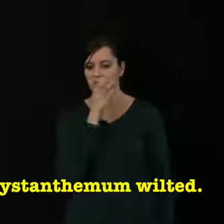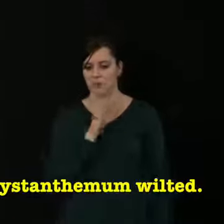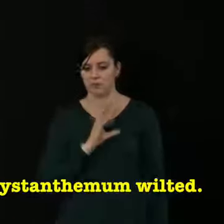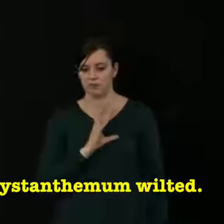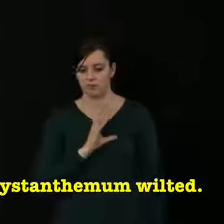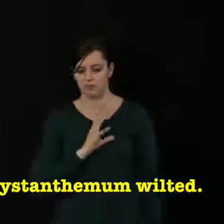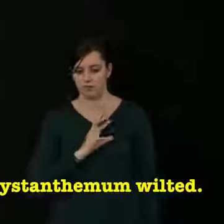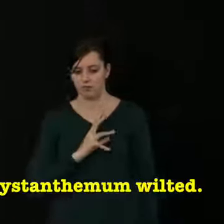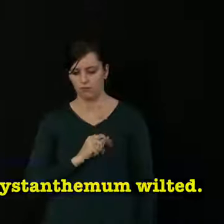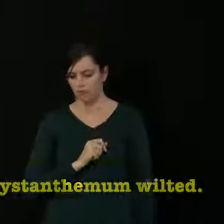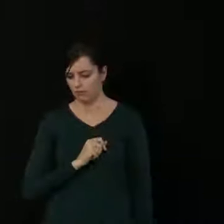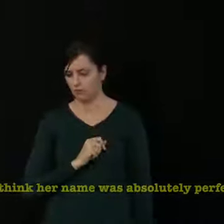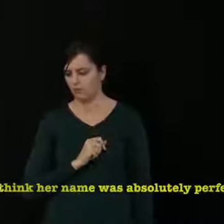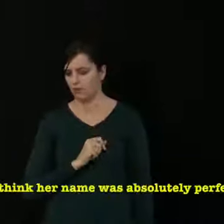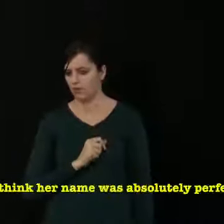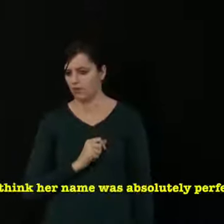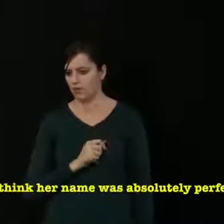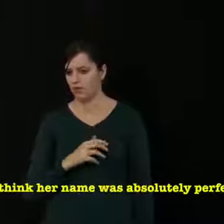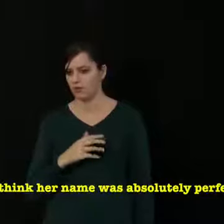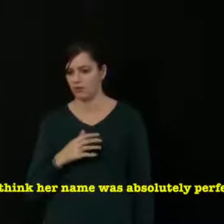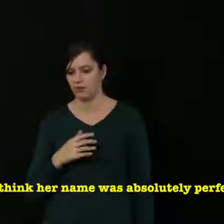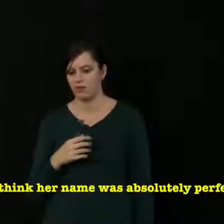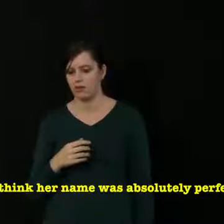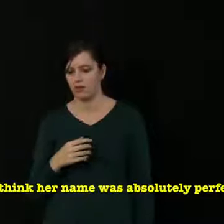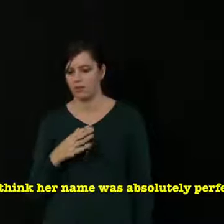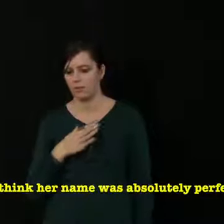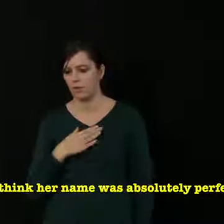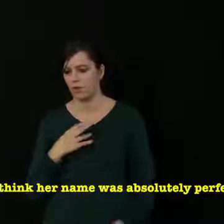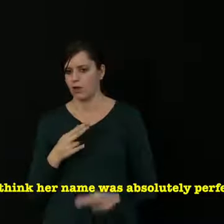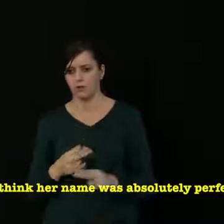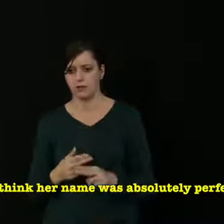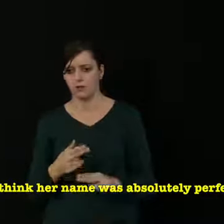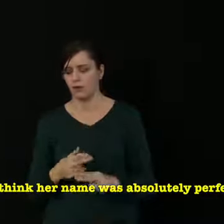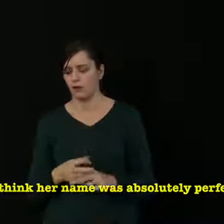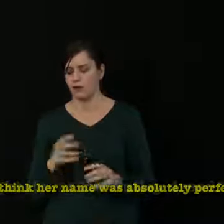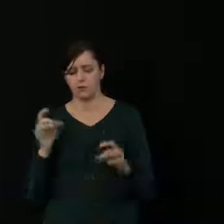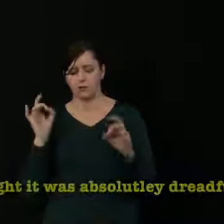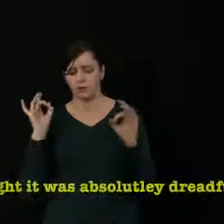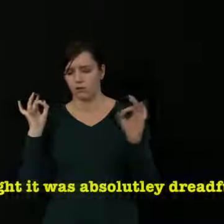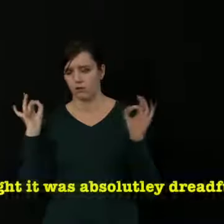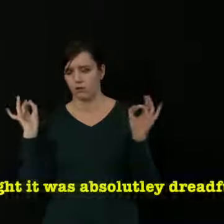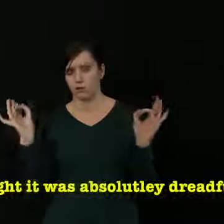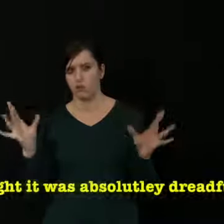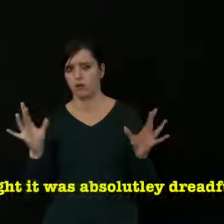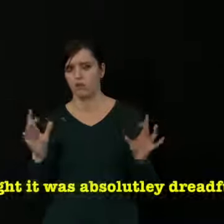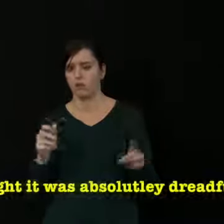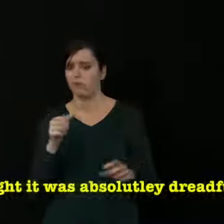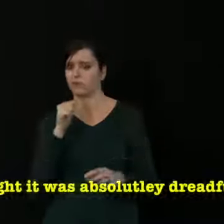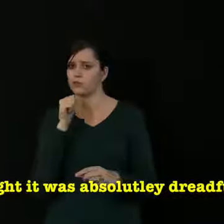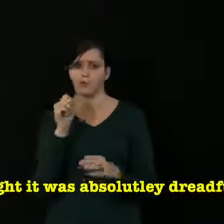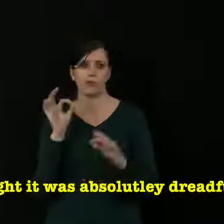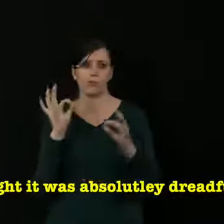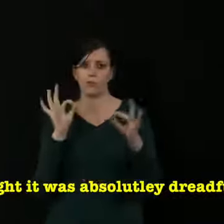Chrysanthemum wilted. She did not think her name was absolutely perfect. She thought it was